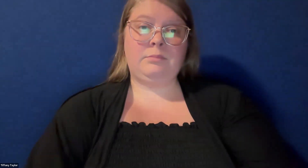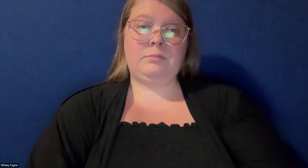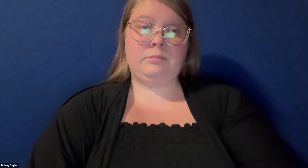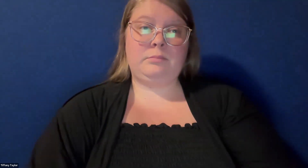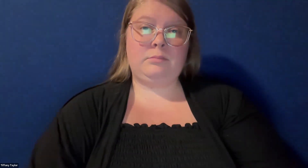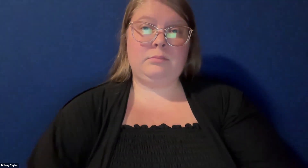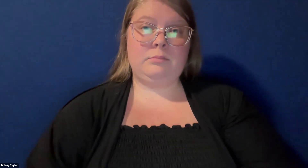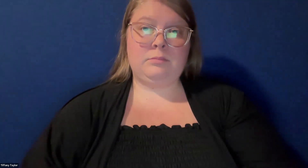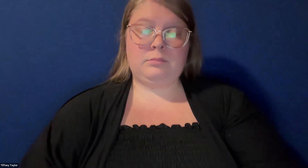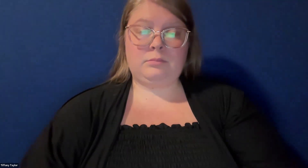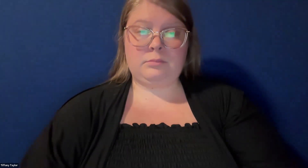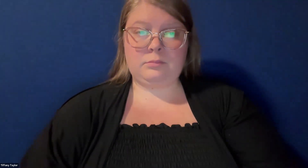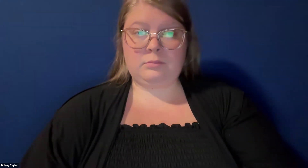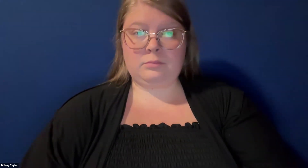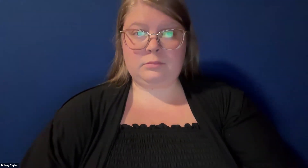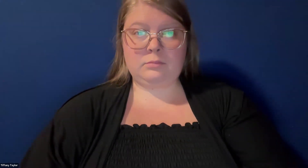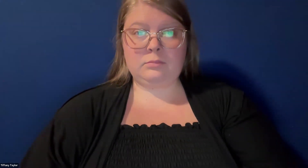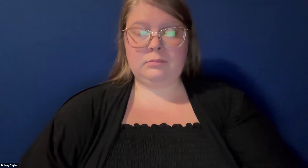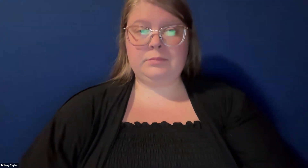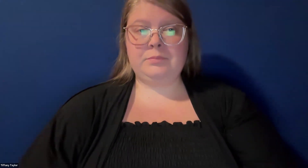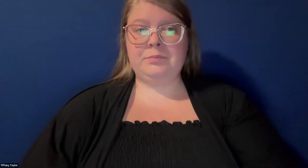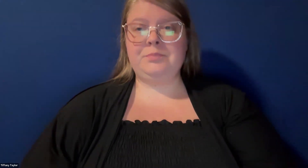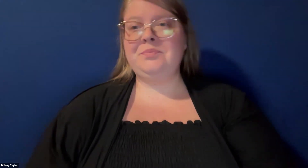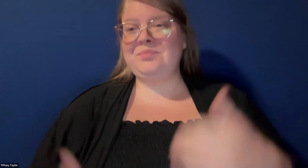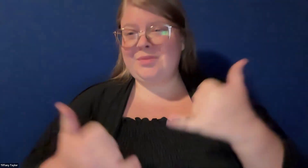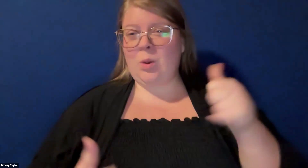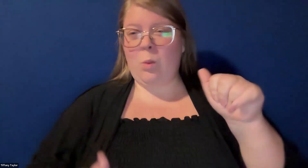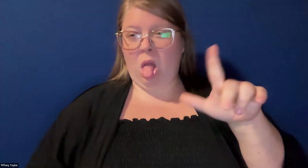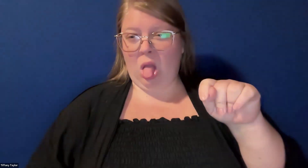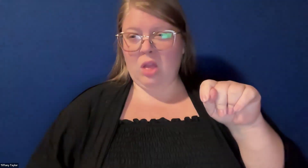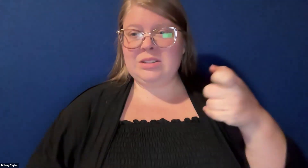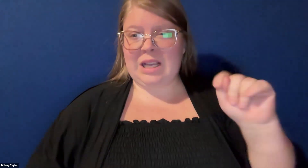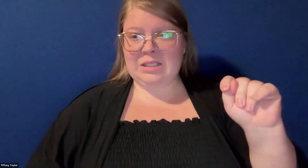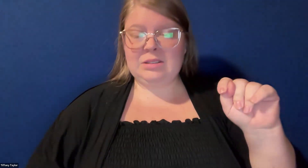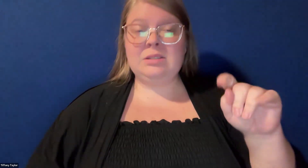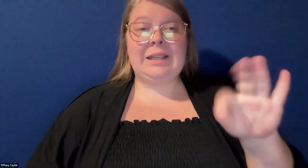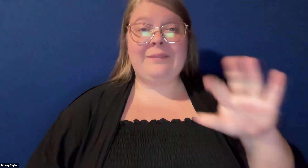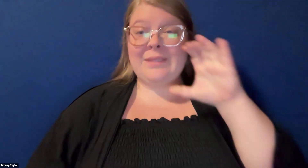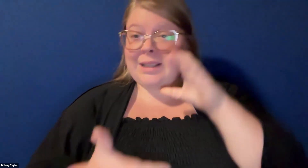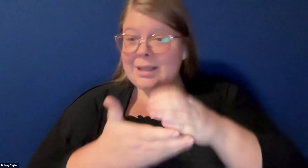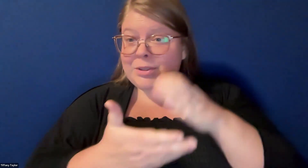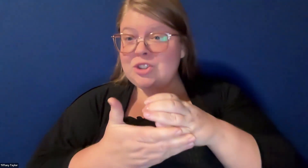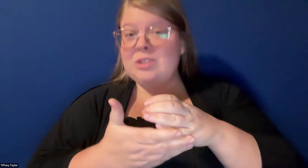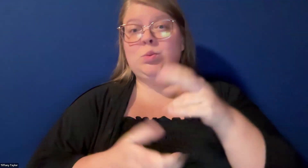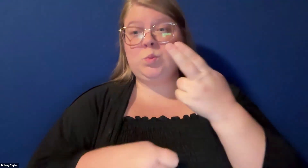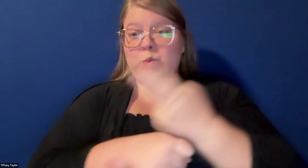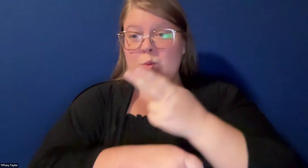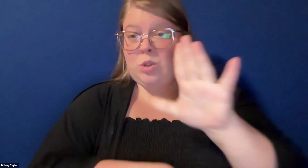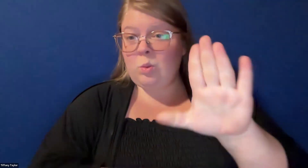Then alternative text. So when any image is shown in your blog, then you must